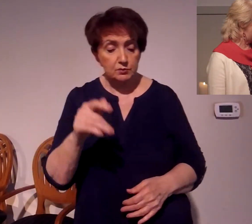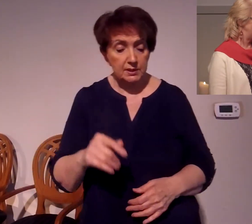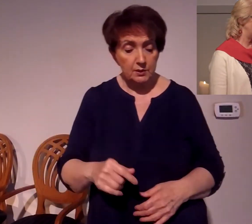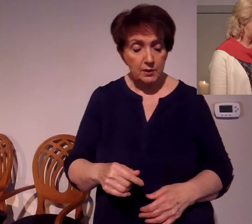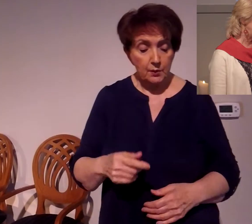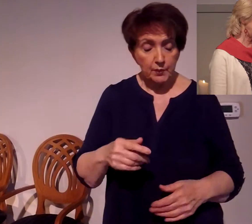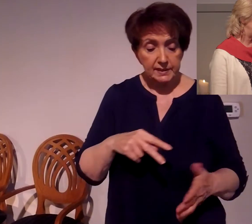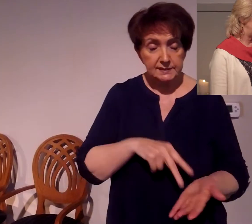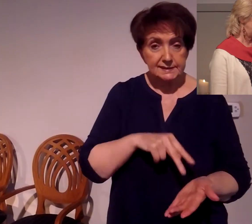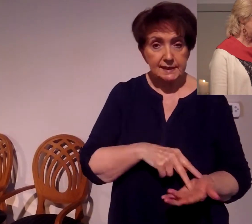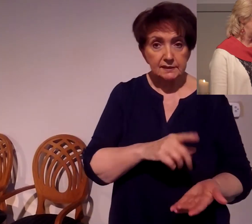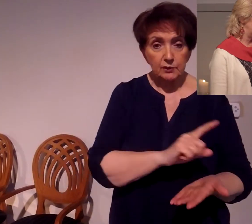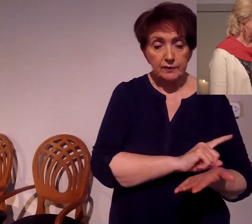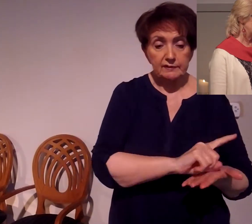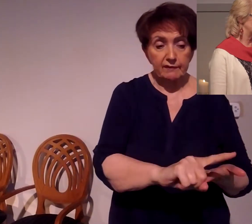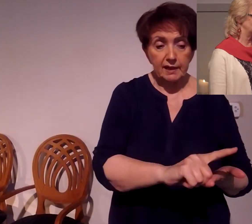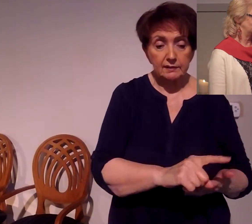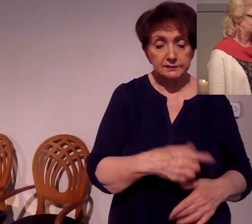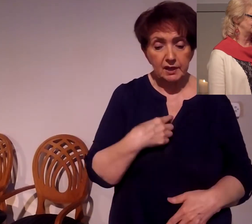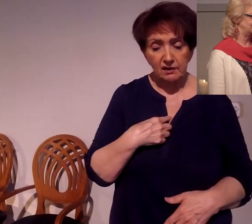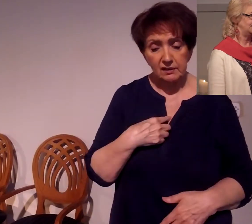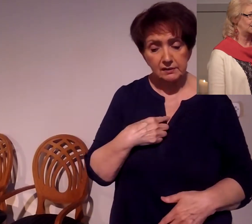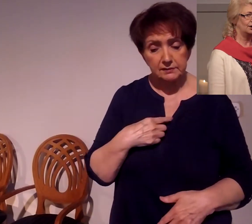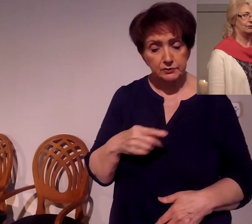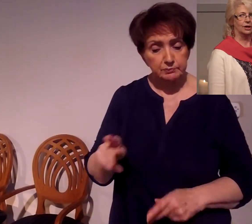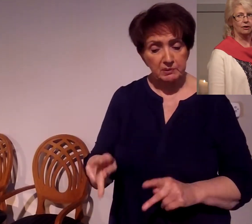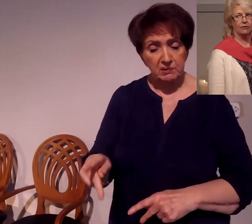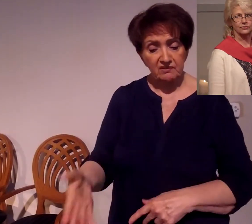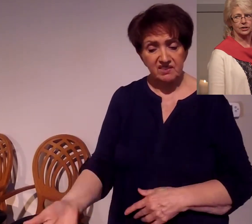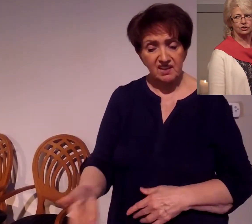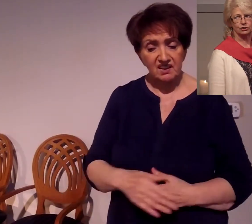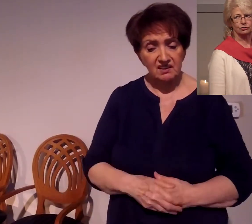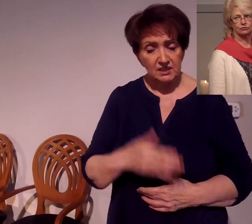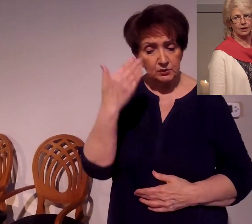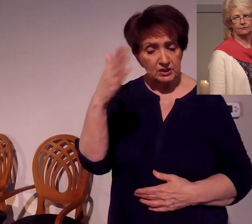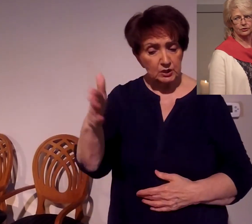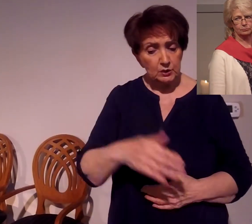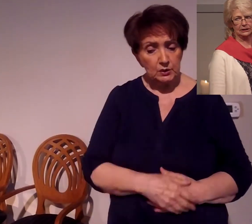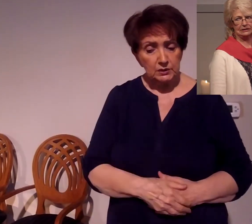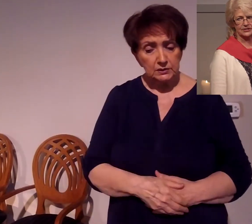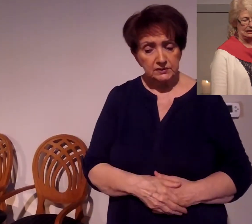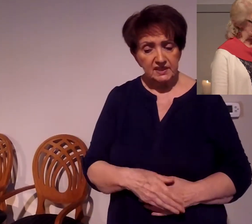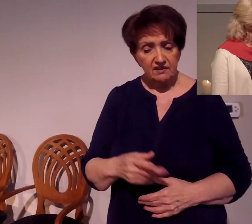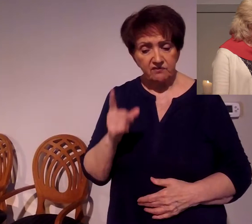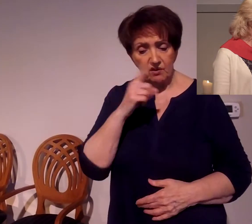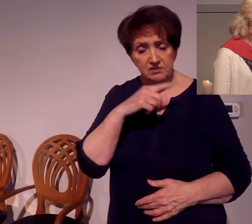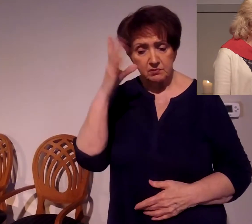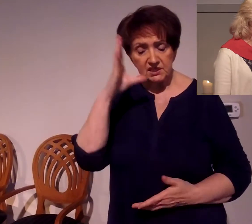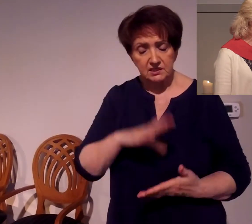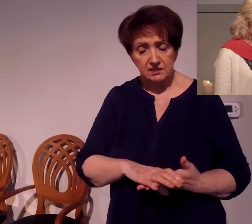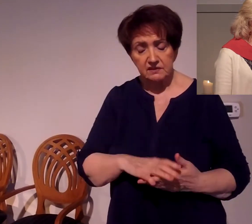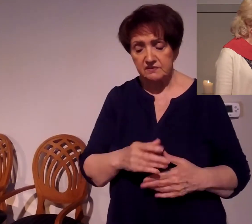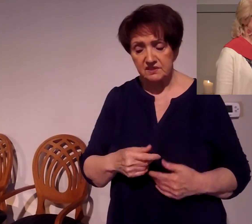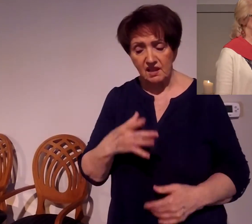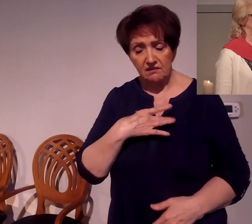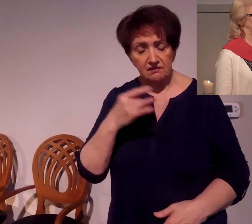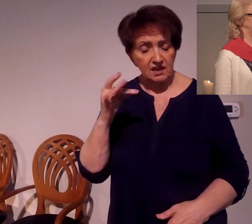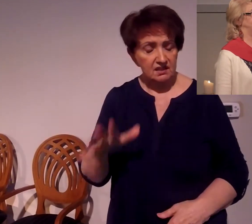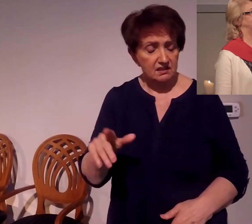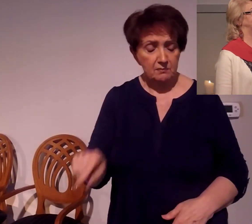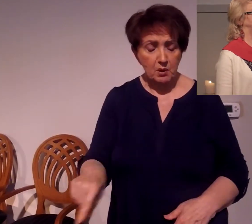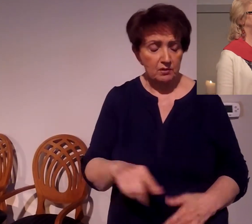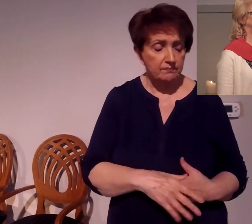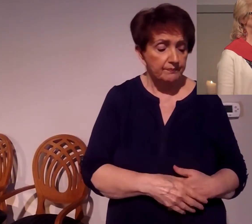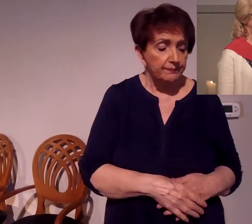say, well, that human thing, I don't know, it's not so good. We've got the ego, we've got all those issues, we've got false beliefs. Yeah, I'm not liking that part so